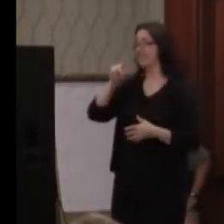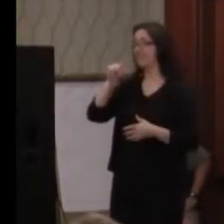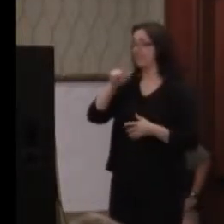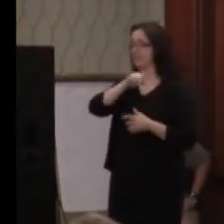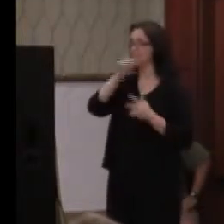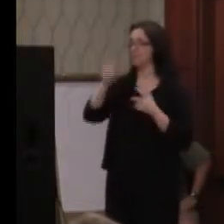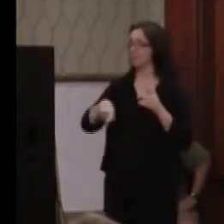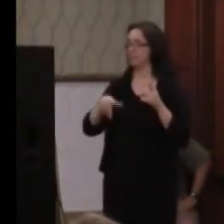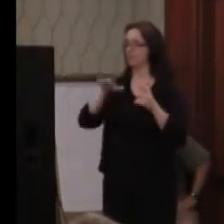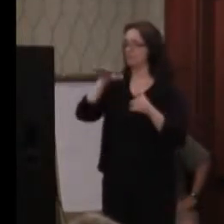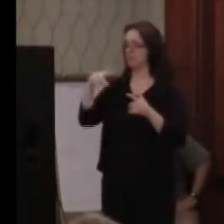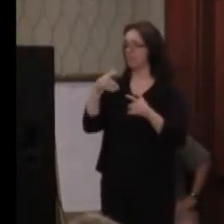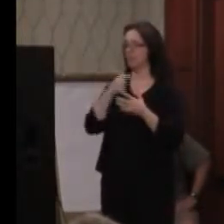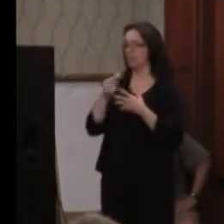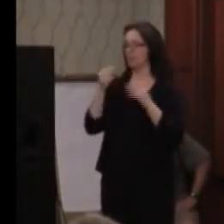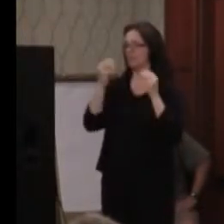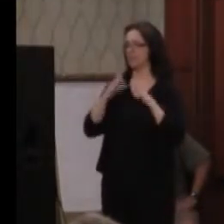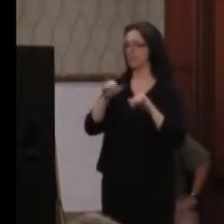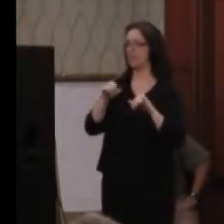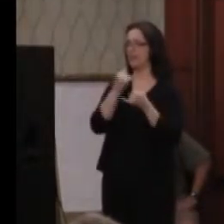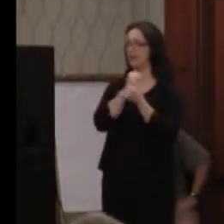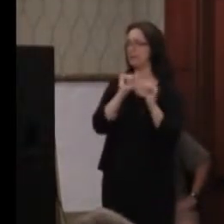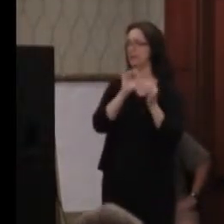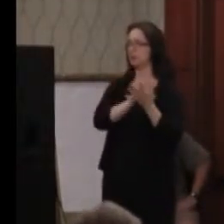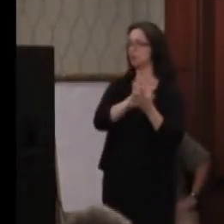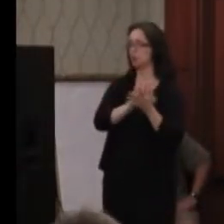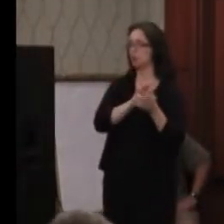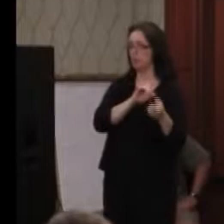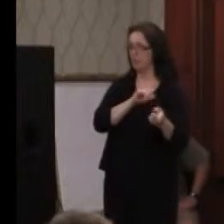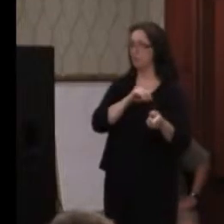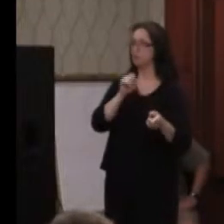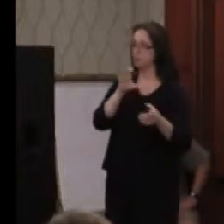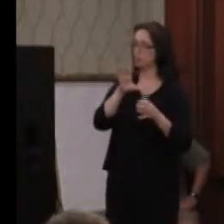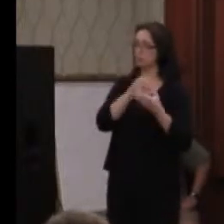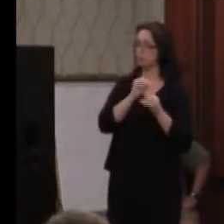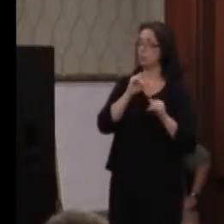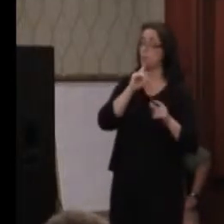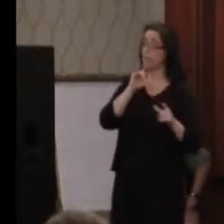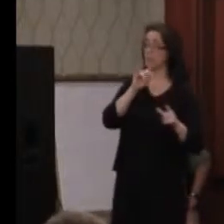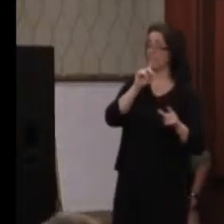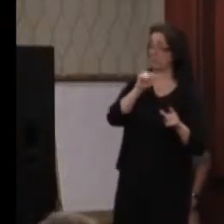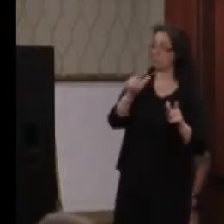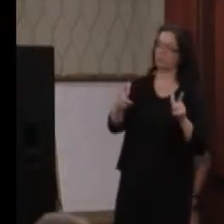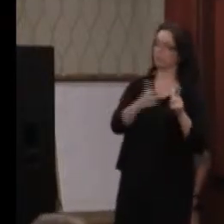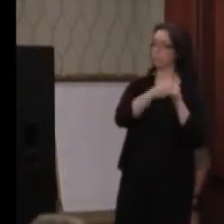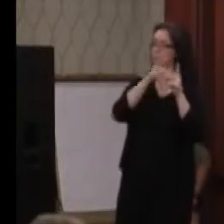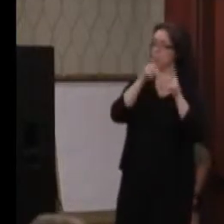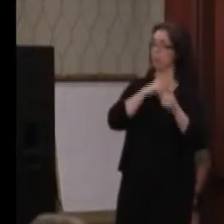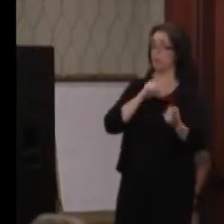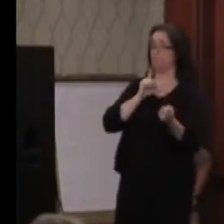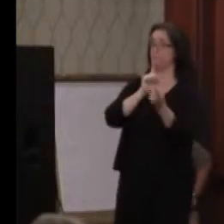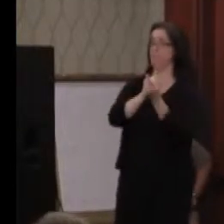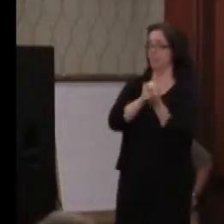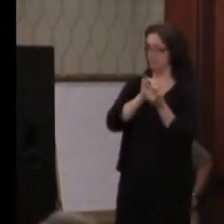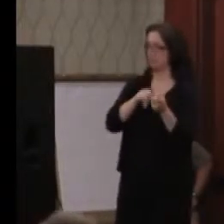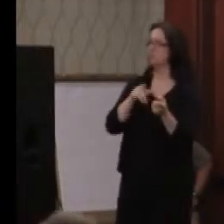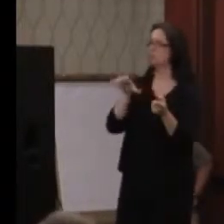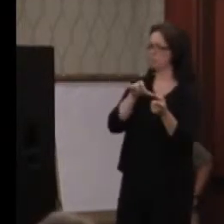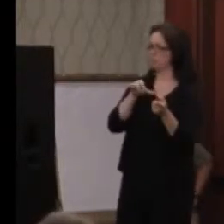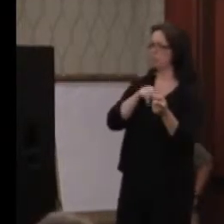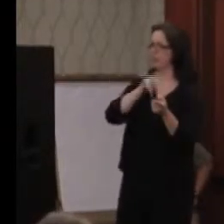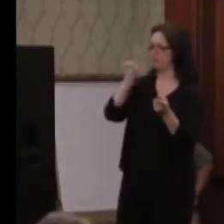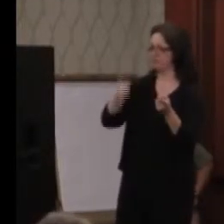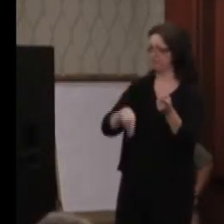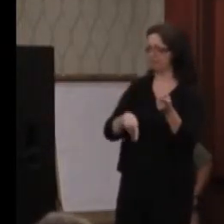Philadelphia, was also a fifth grade teacher at an independent school and was doing storytelling. So Linda was one of the first people that I met who was doing storytelling in